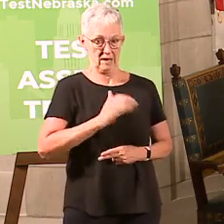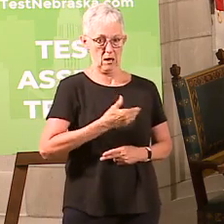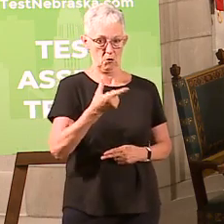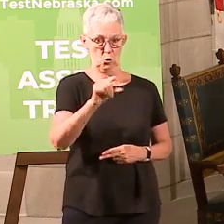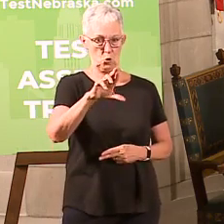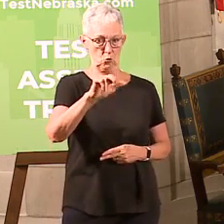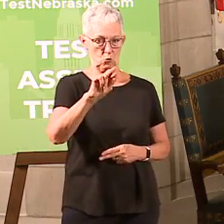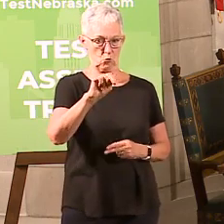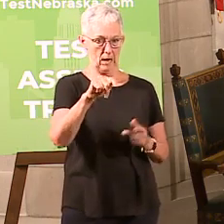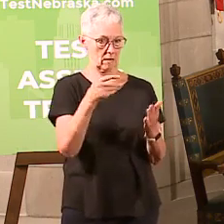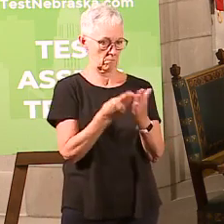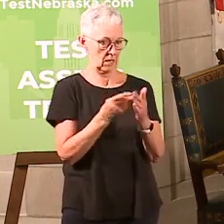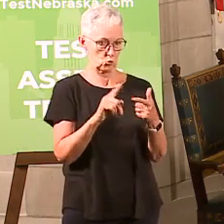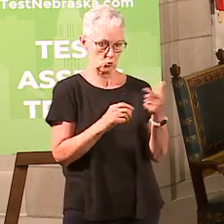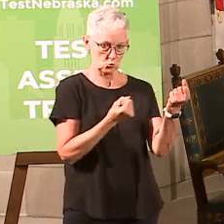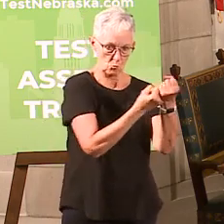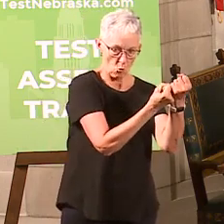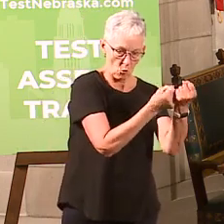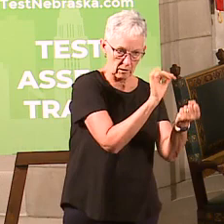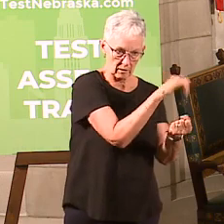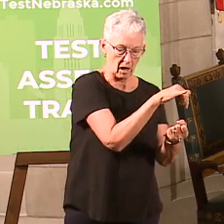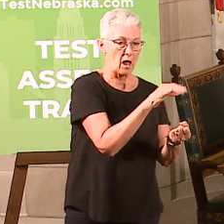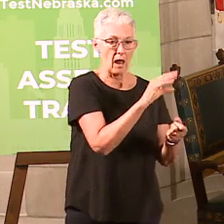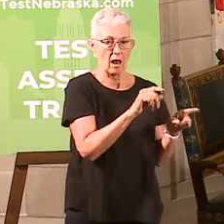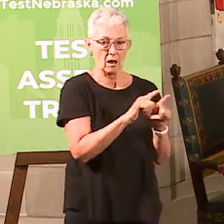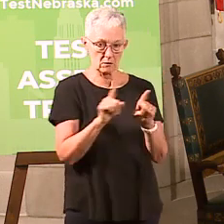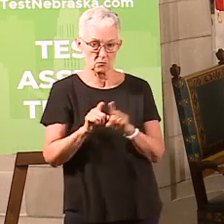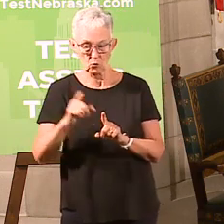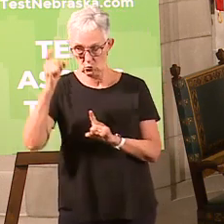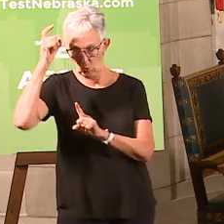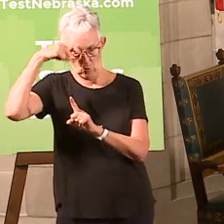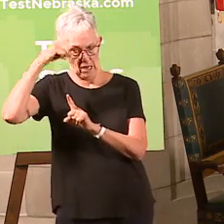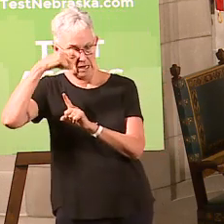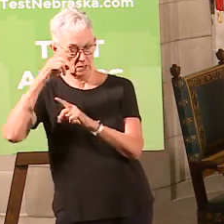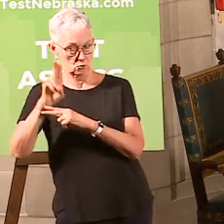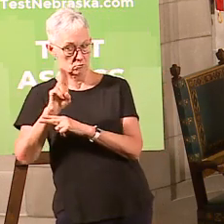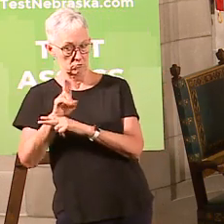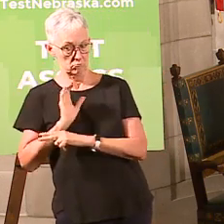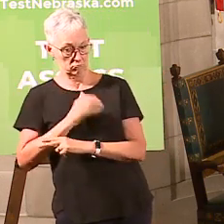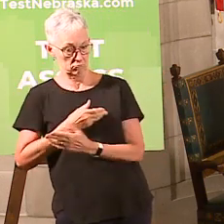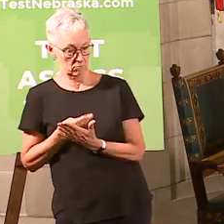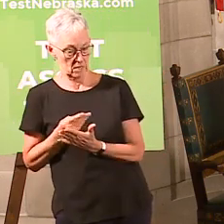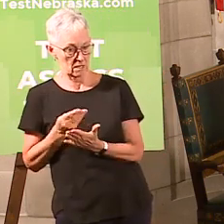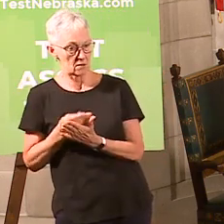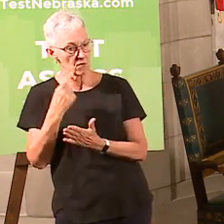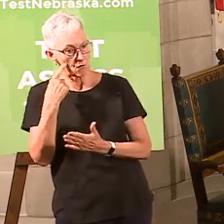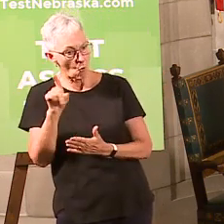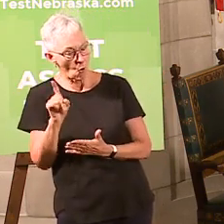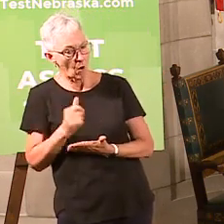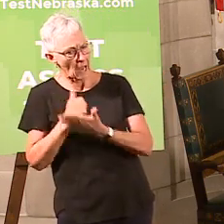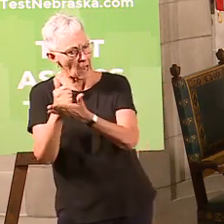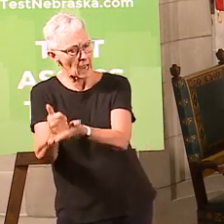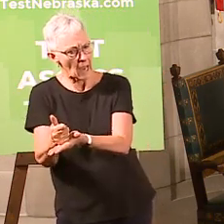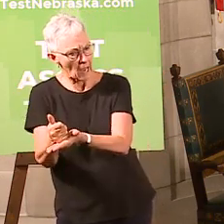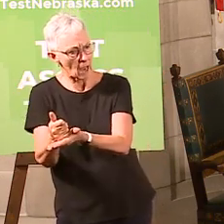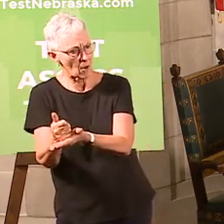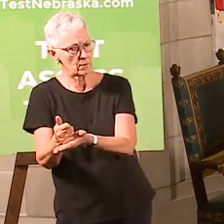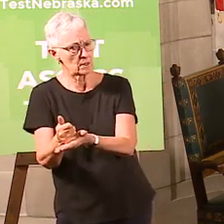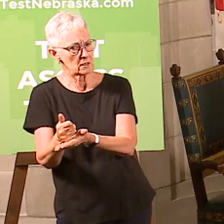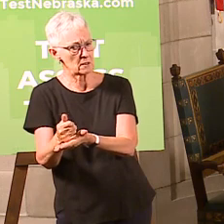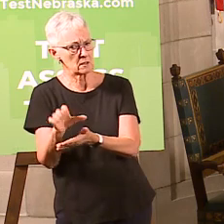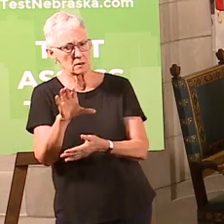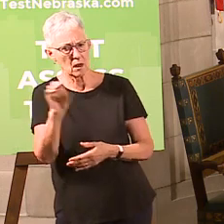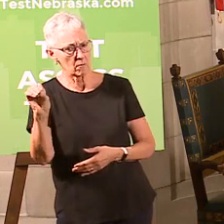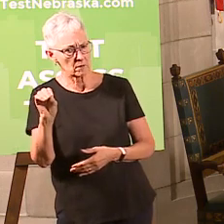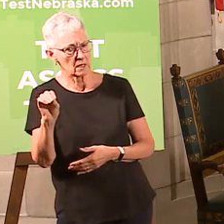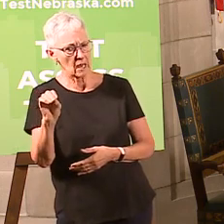that standpoint. It's also a very wise use of our dollars to be able to help clean up the air. Ethanol